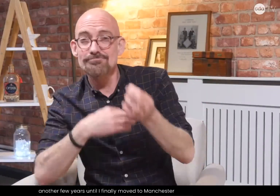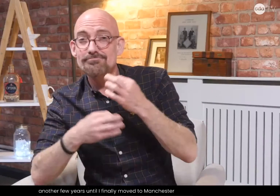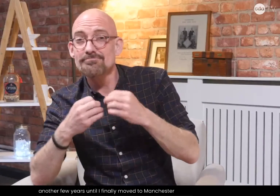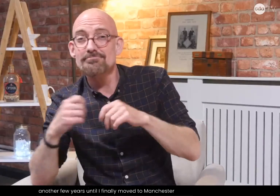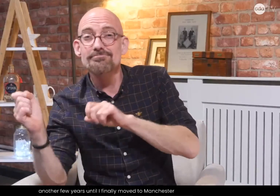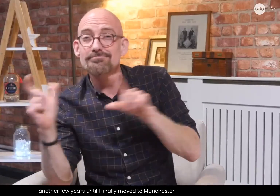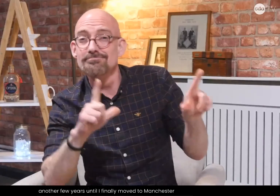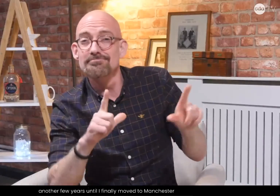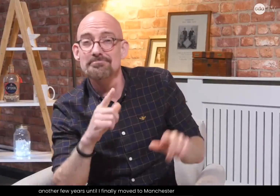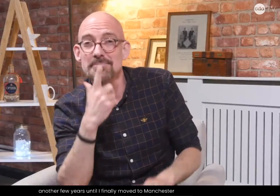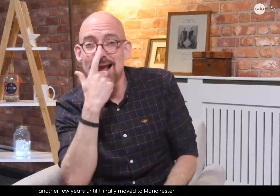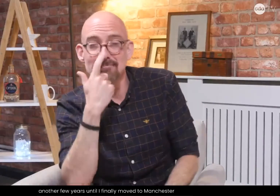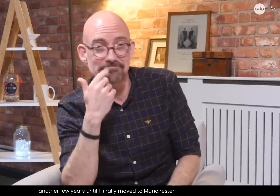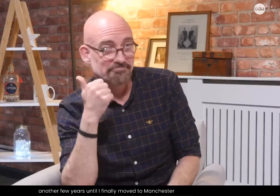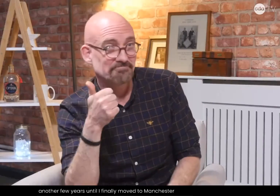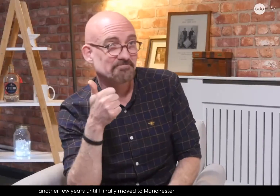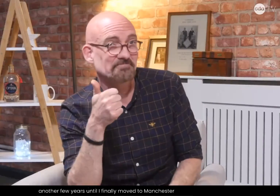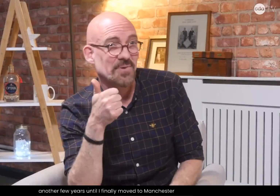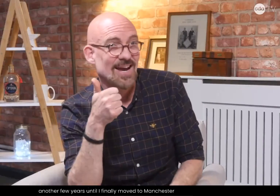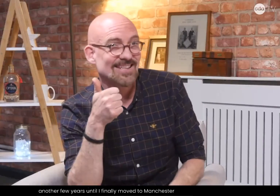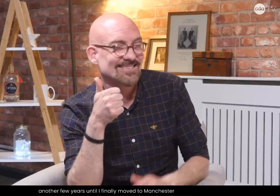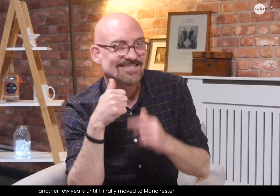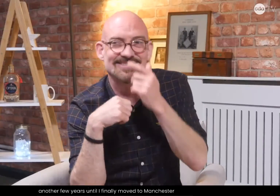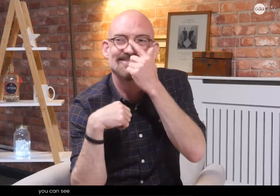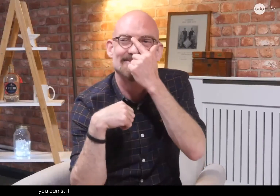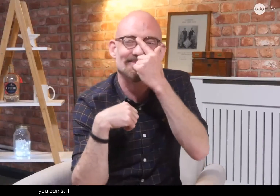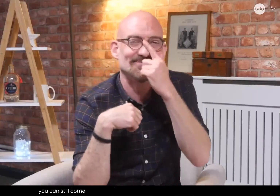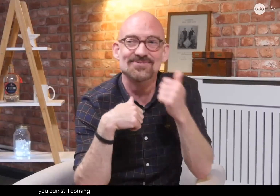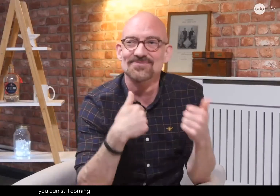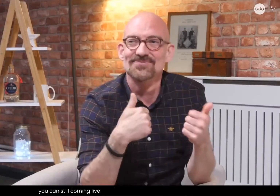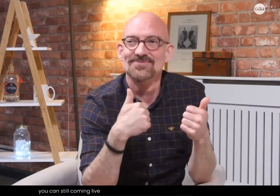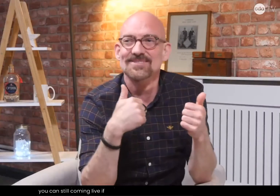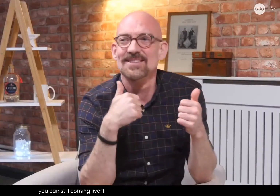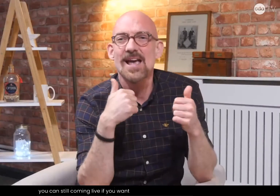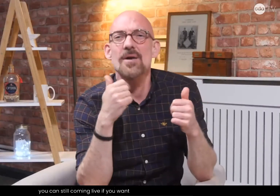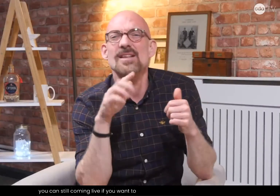Just to let you know, you can still come in live if you want to.